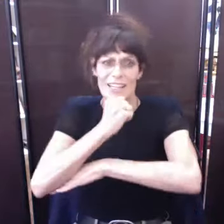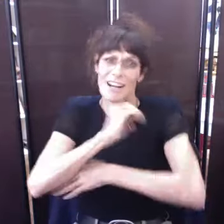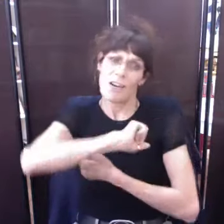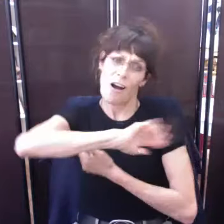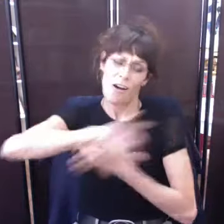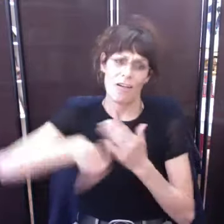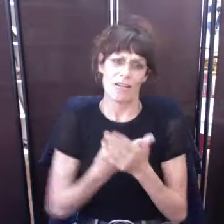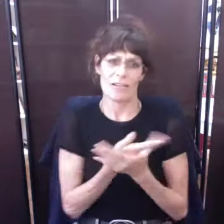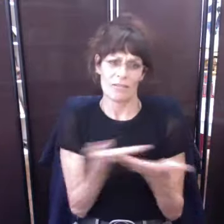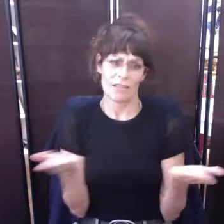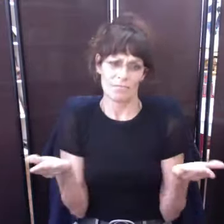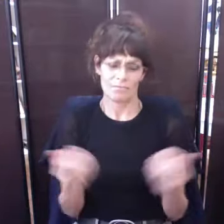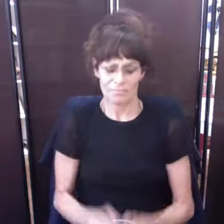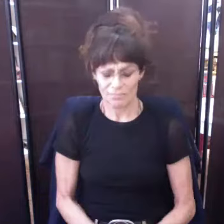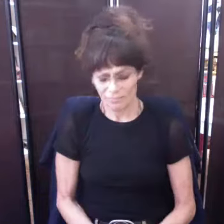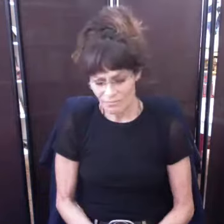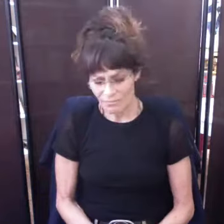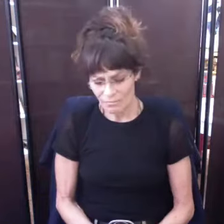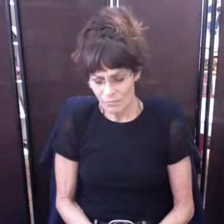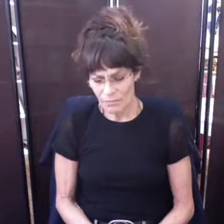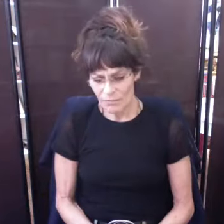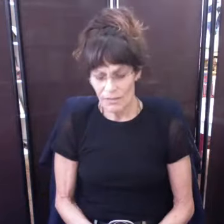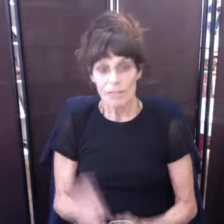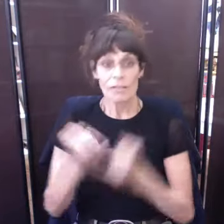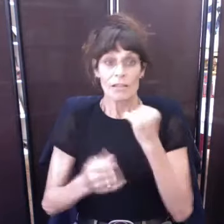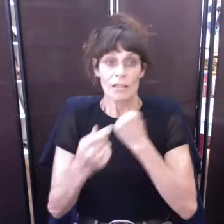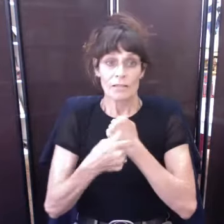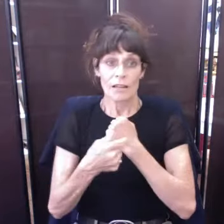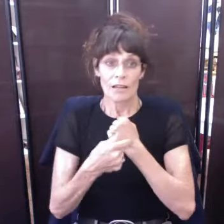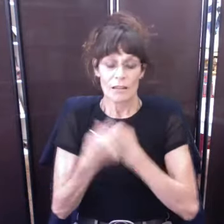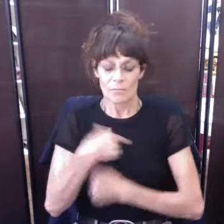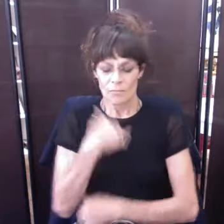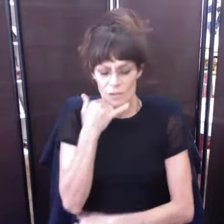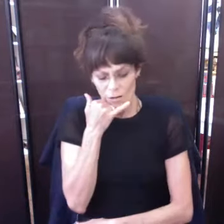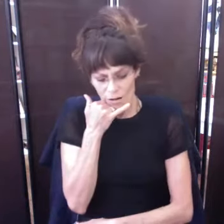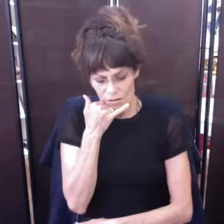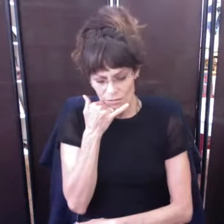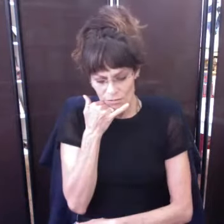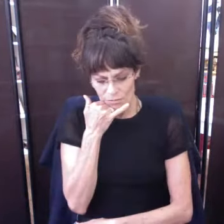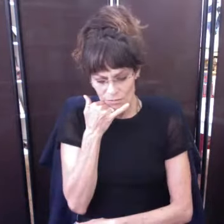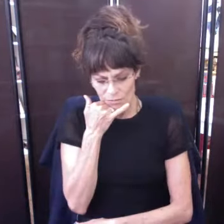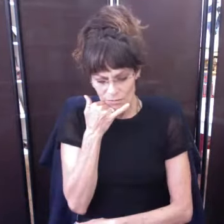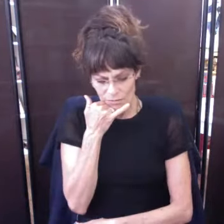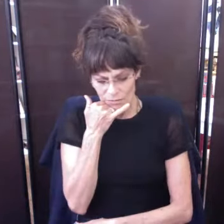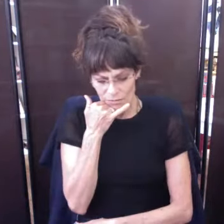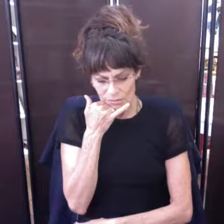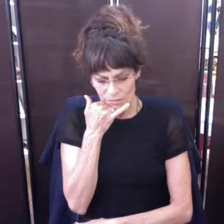So the last time I talked with her, she said that she had